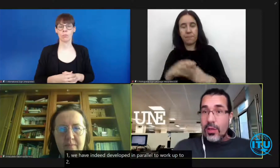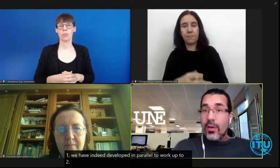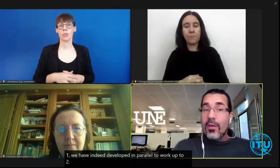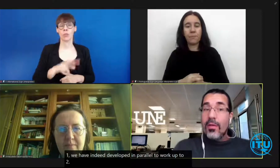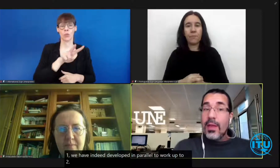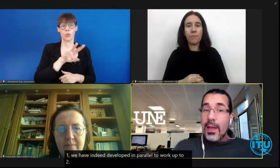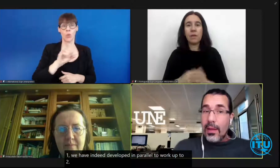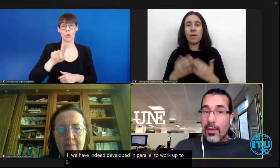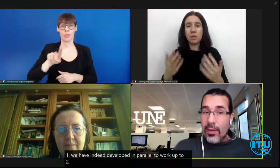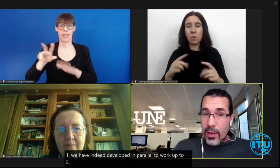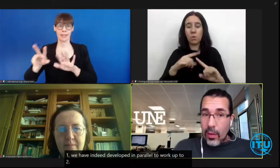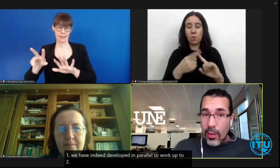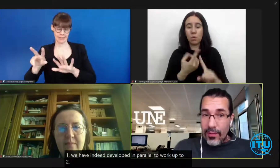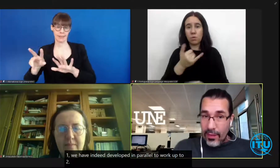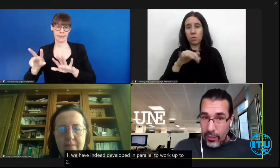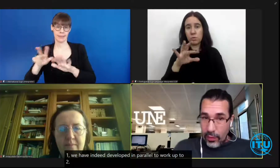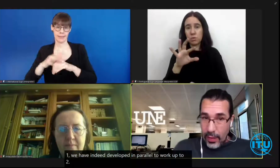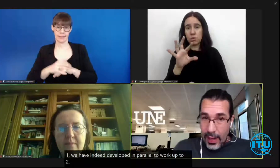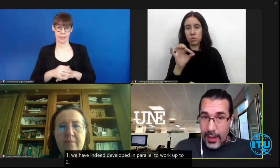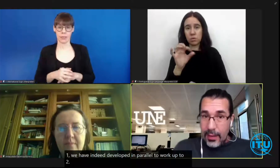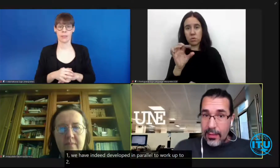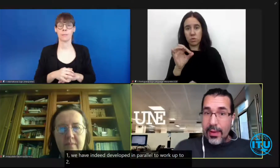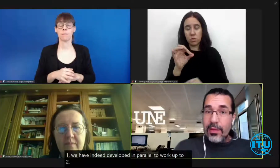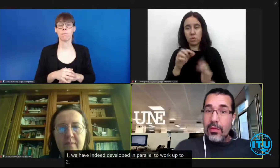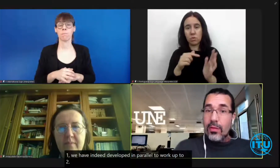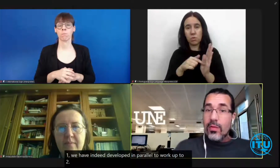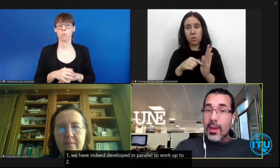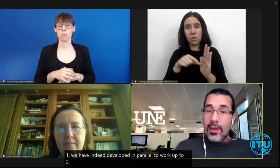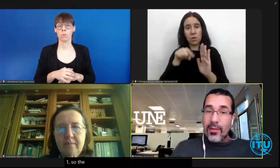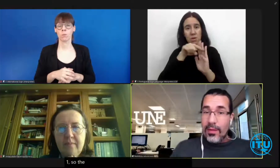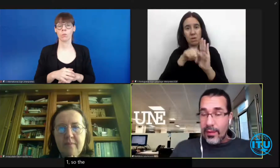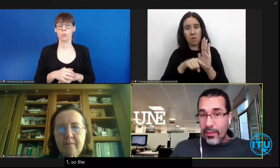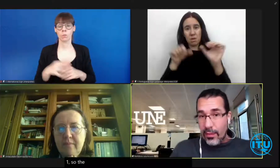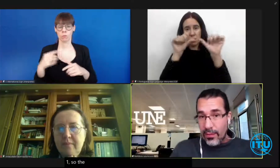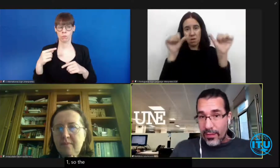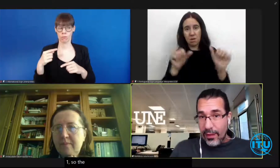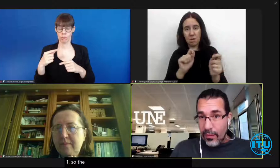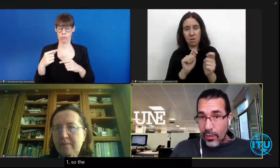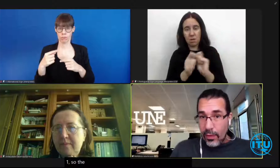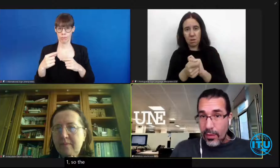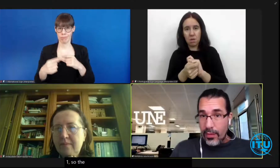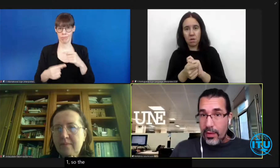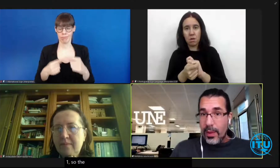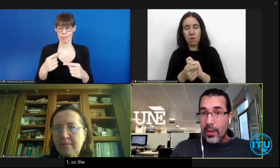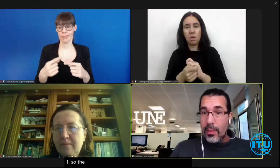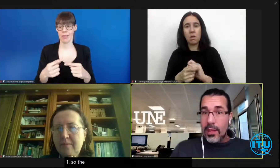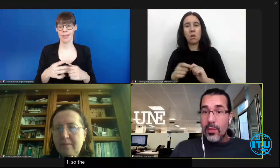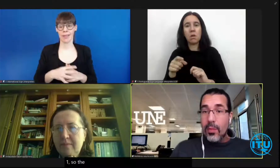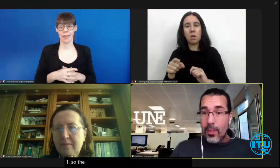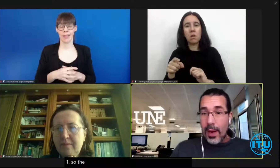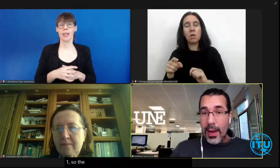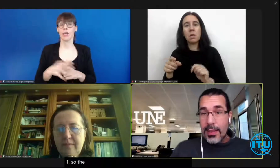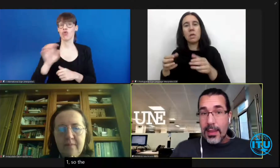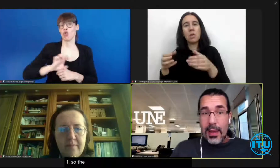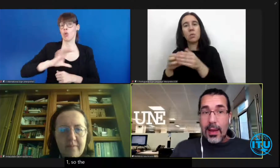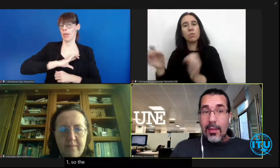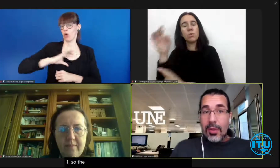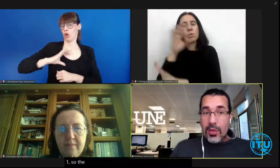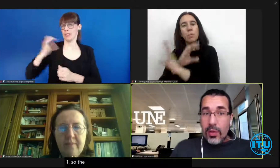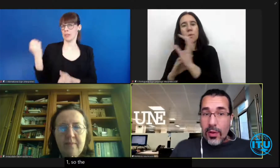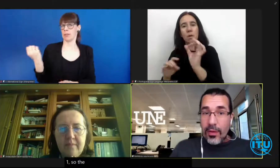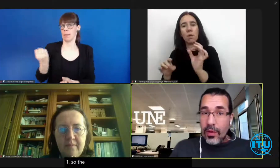2018 version of EN 301549, drafted due to Mandate 554 of the European Commission,